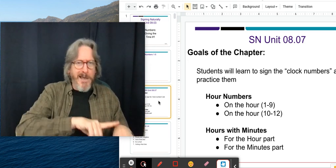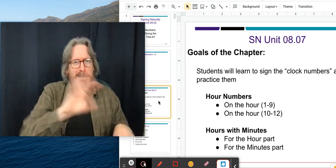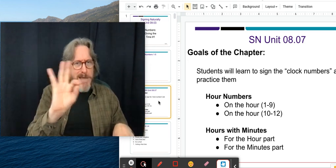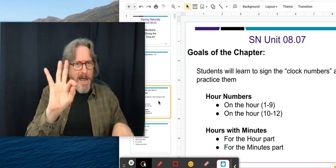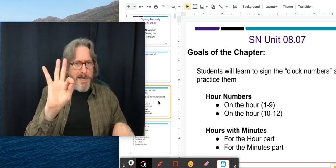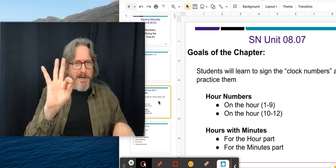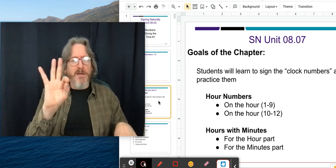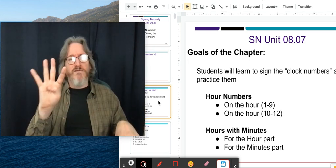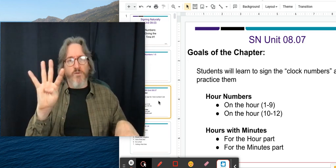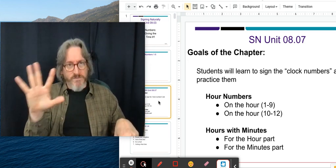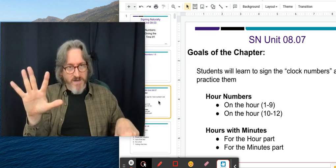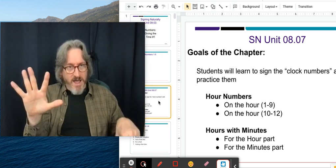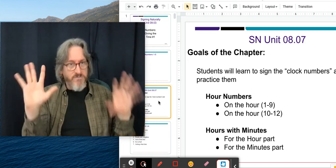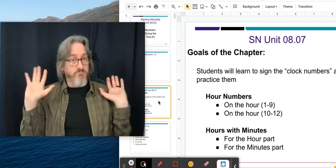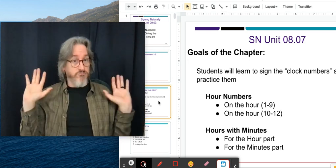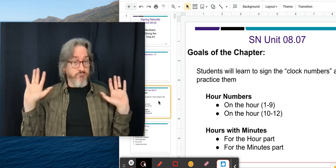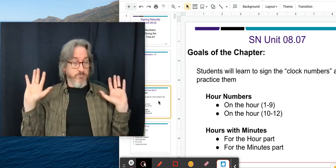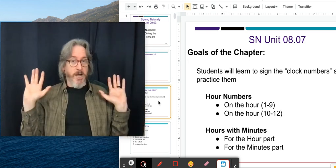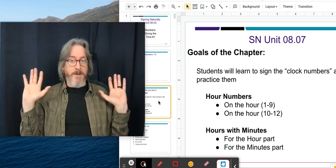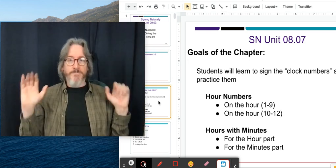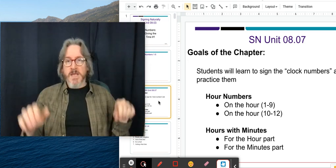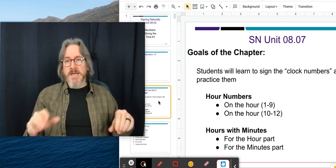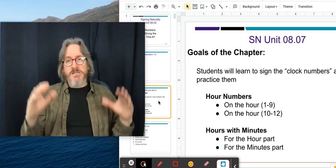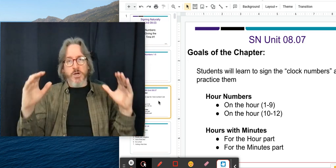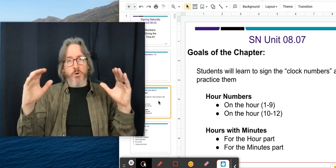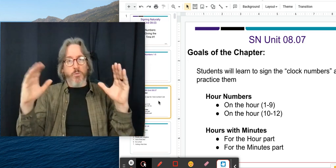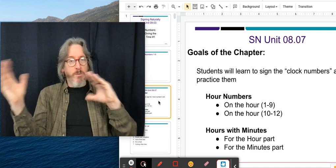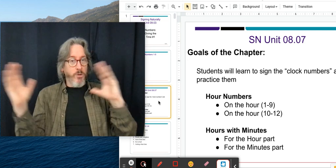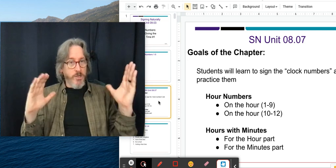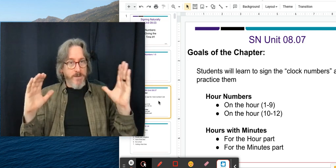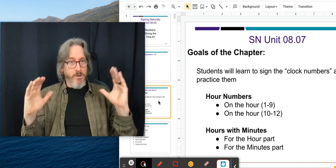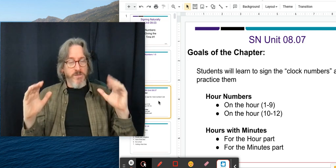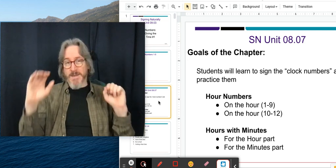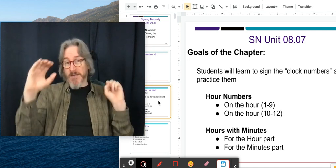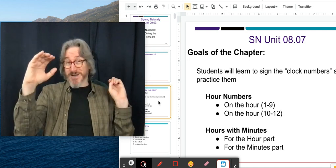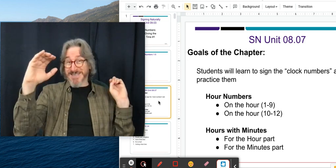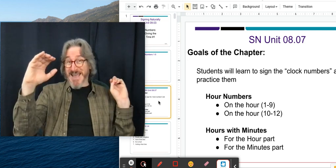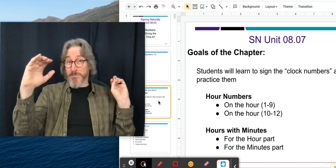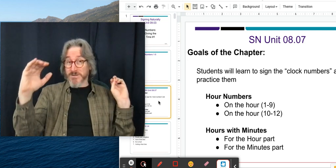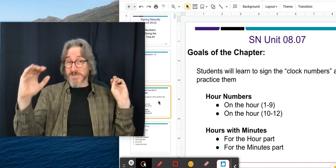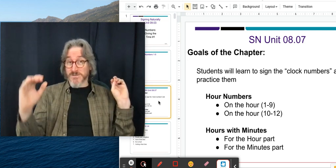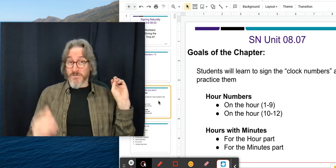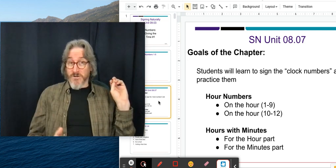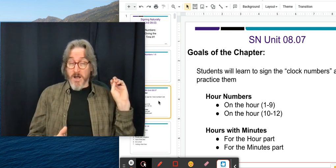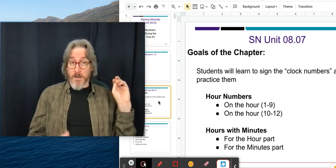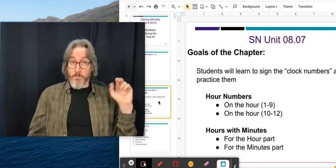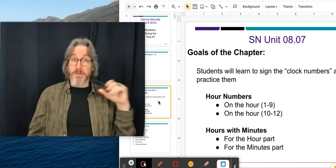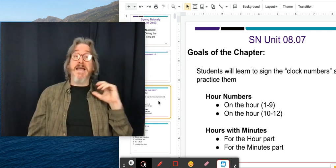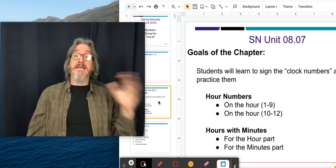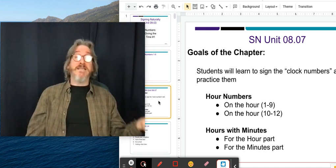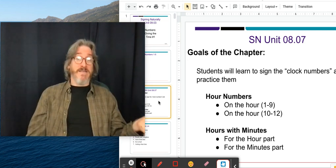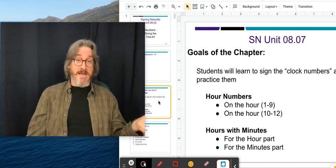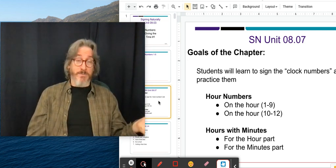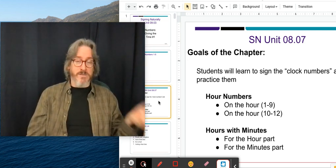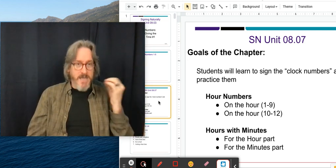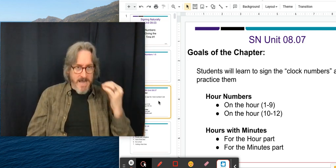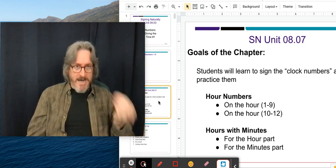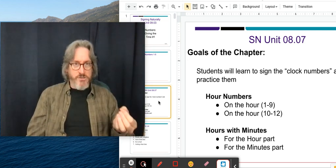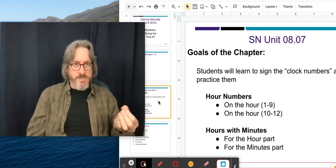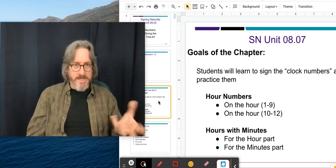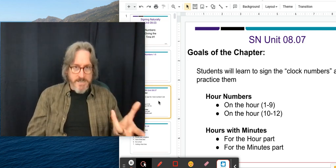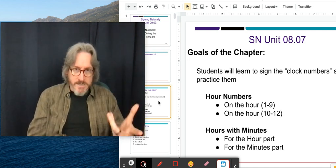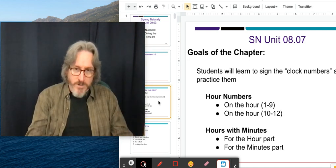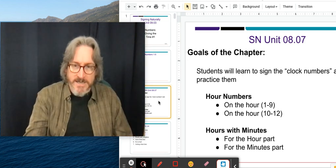say 9:45. Okay. So we will look at both of them, and there are examples, plenty of examples